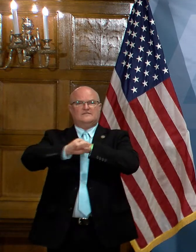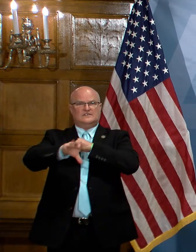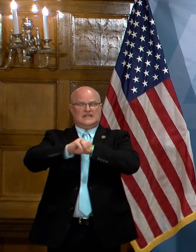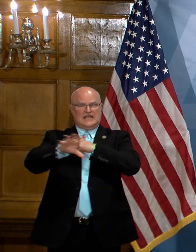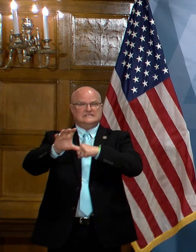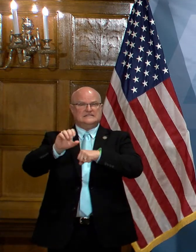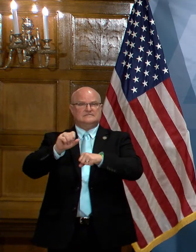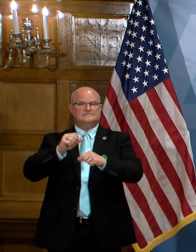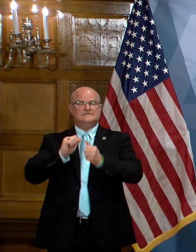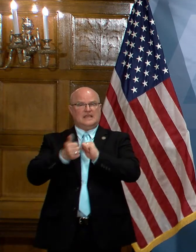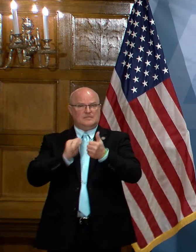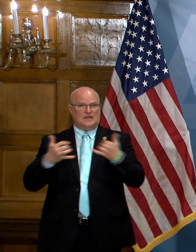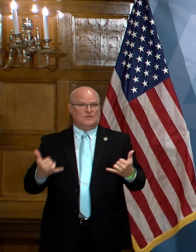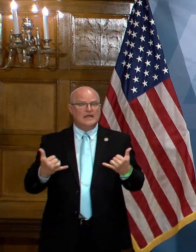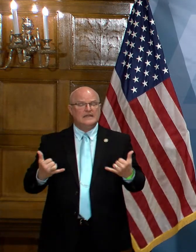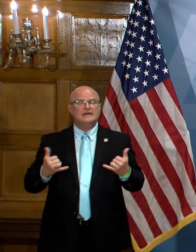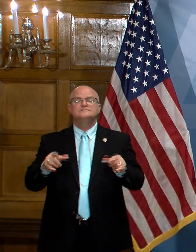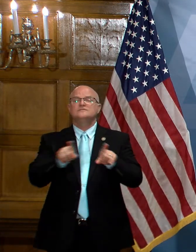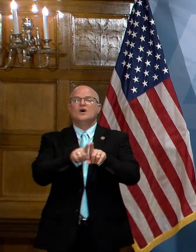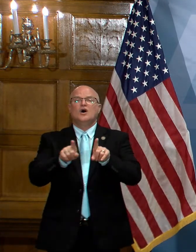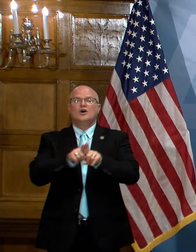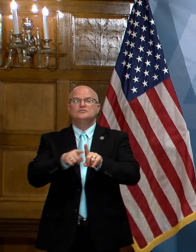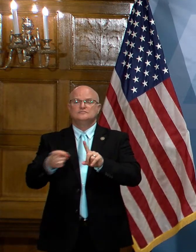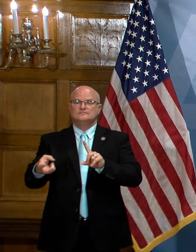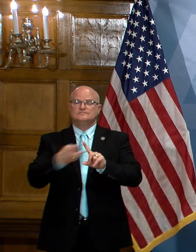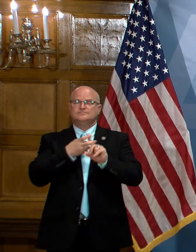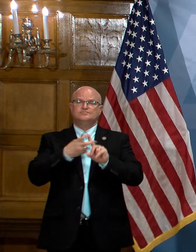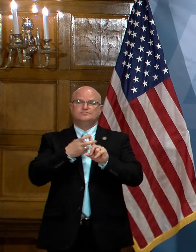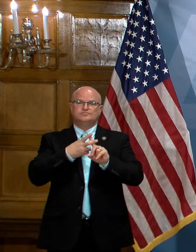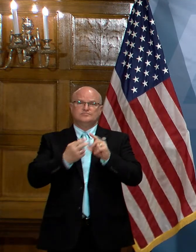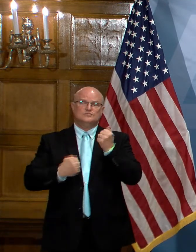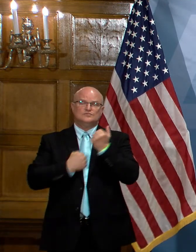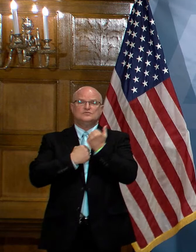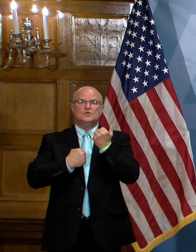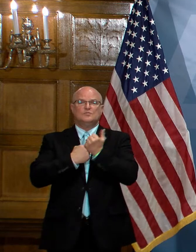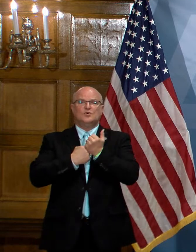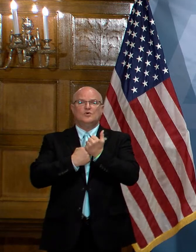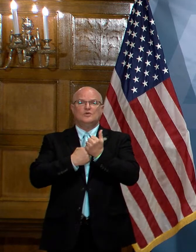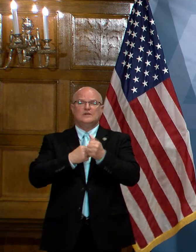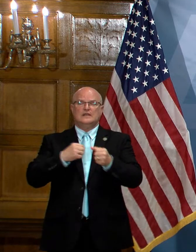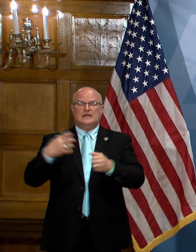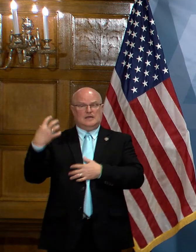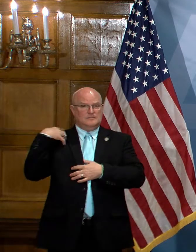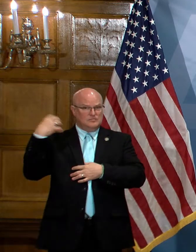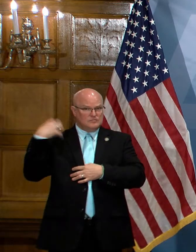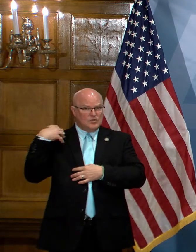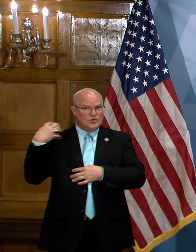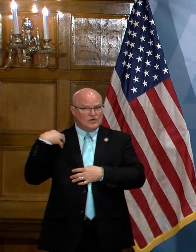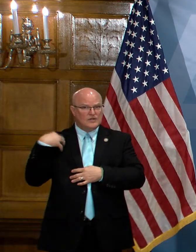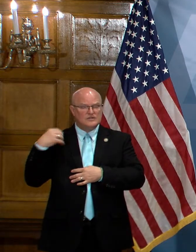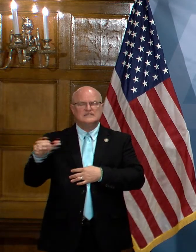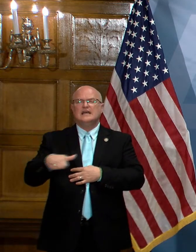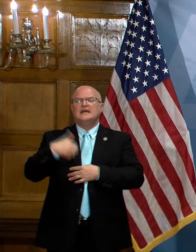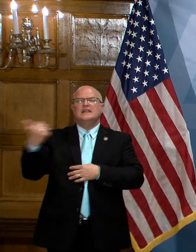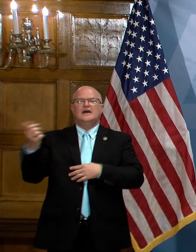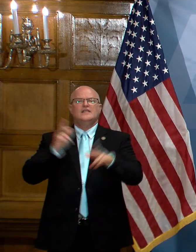campaign. We're also enlisting the support of employers and others that